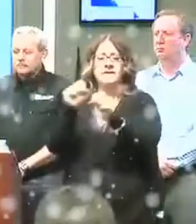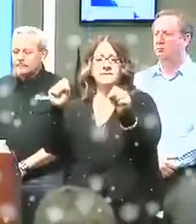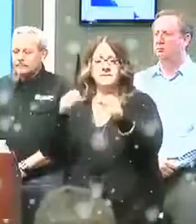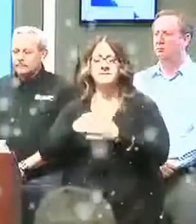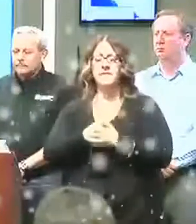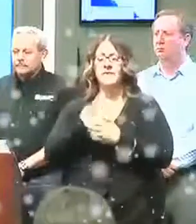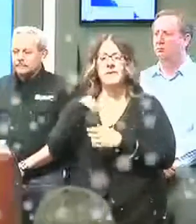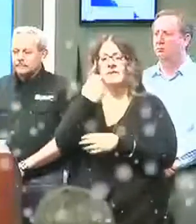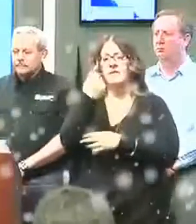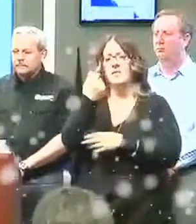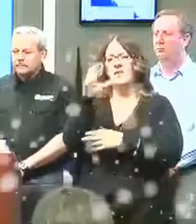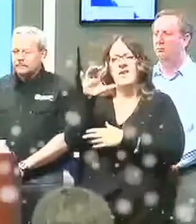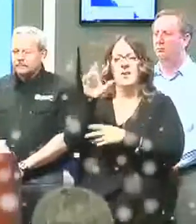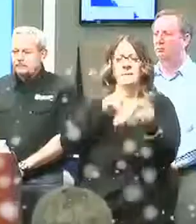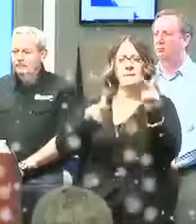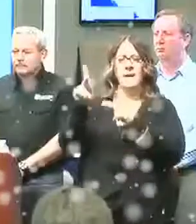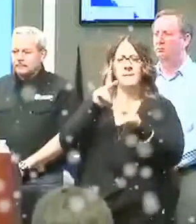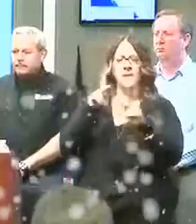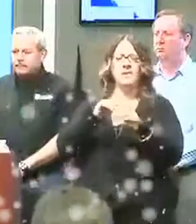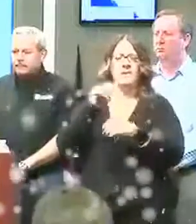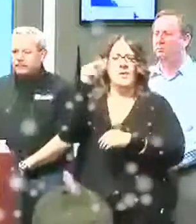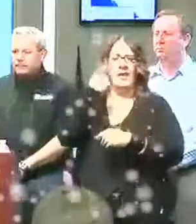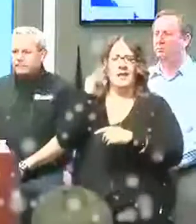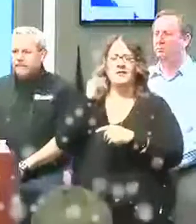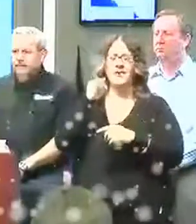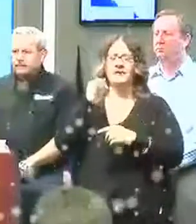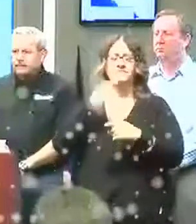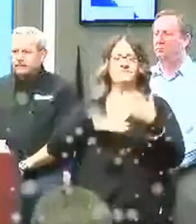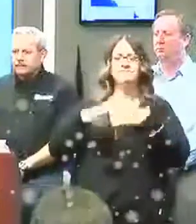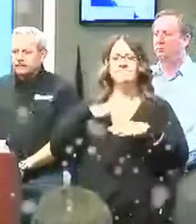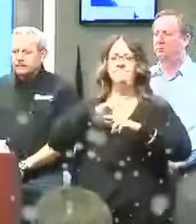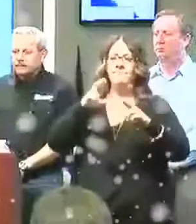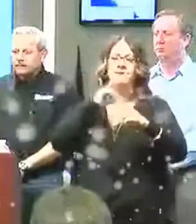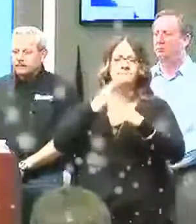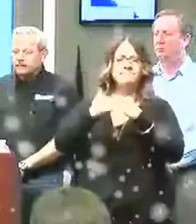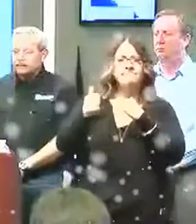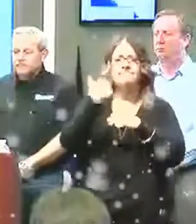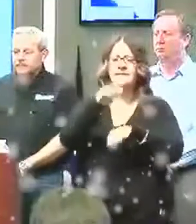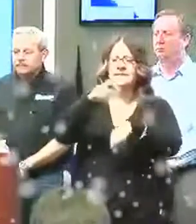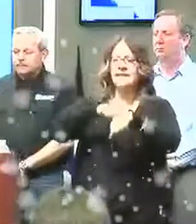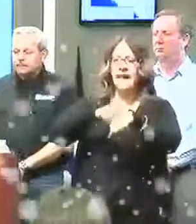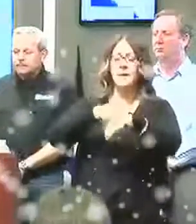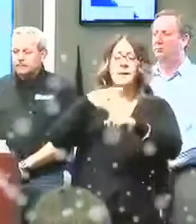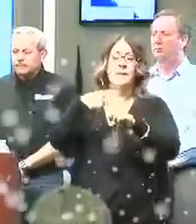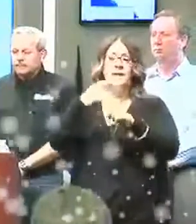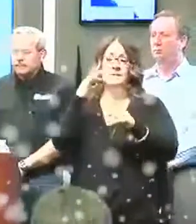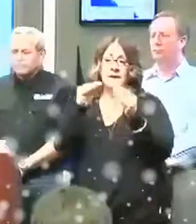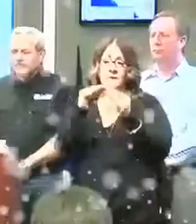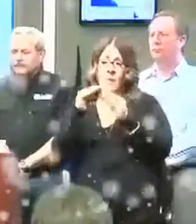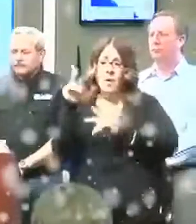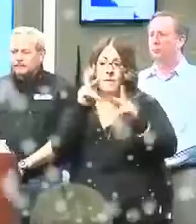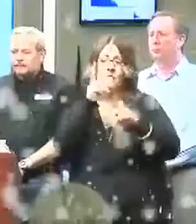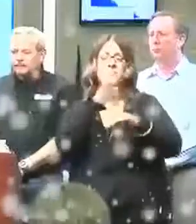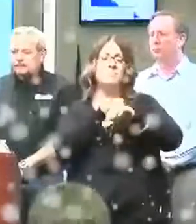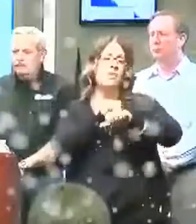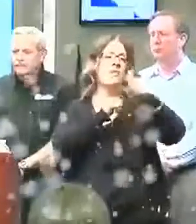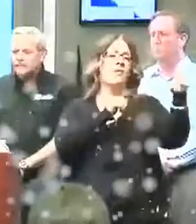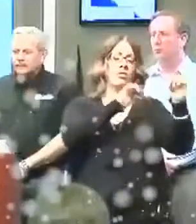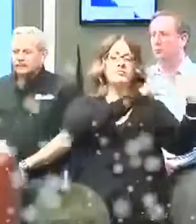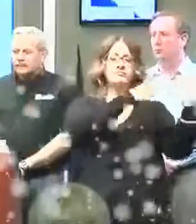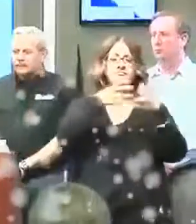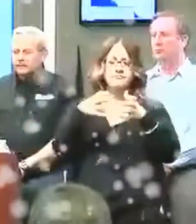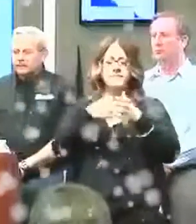over 1,200 people on duty in Northern California that are ready to go at a moment's notice, and we can bring in additional resources as necessary. In addition,